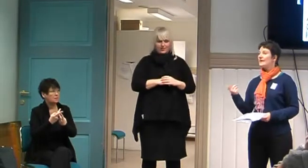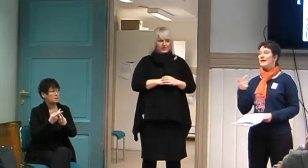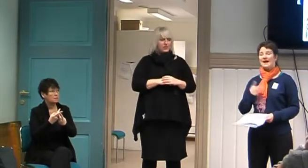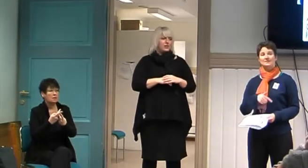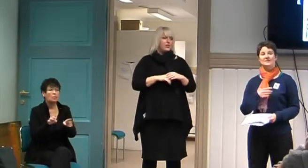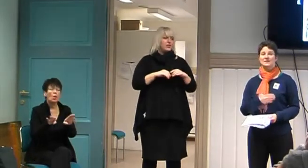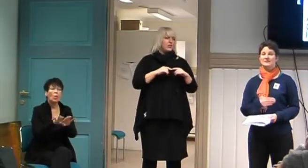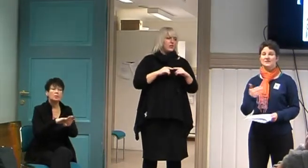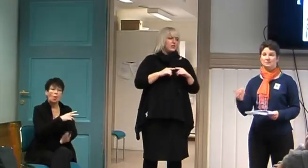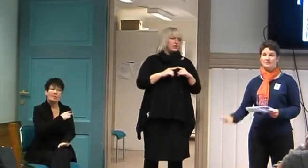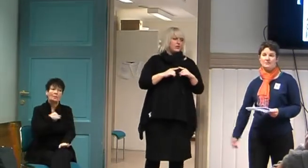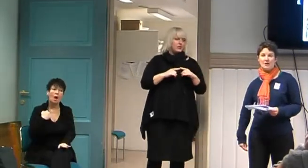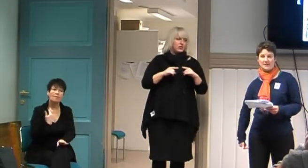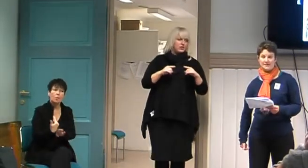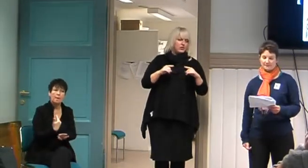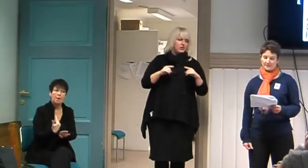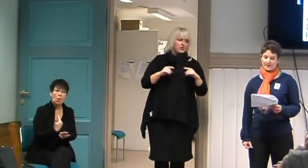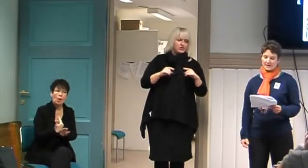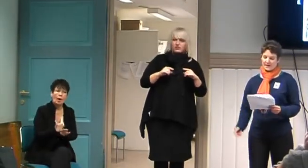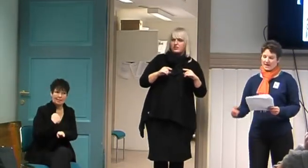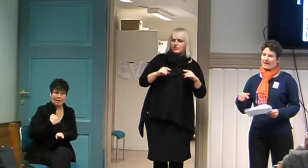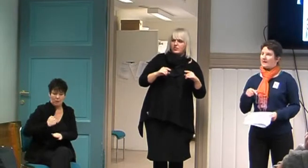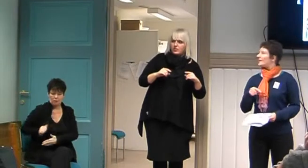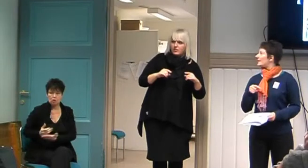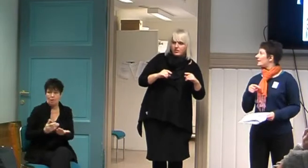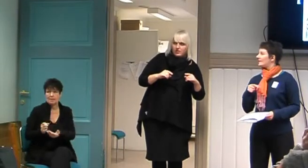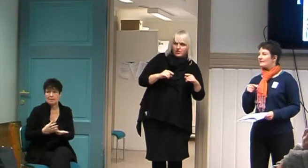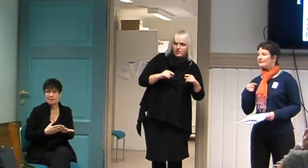employ and the services we provide.